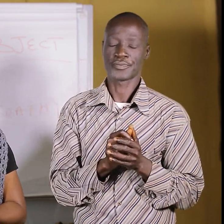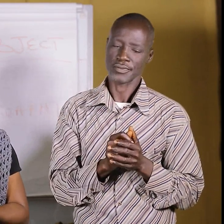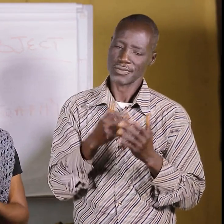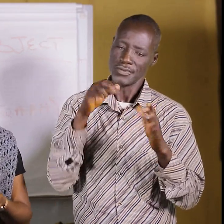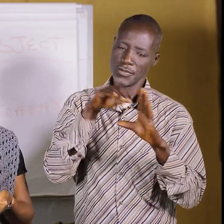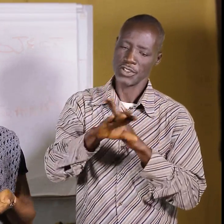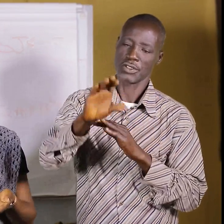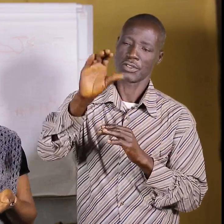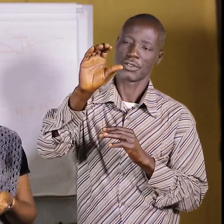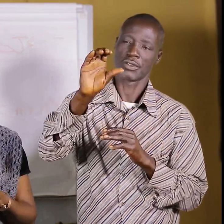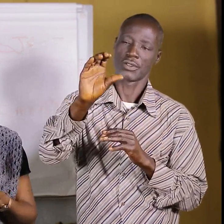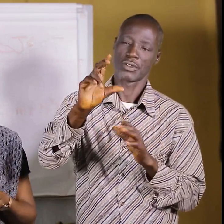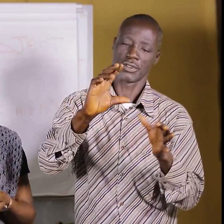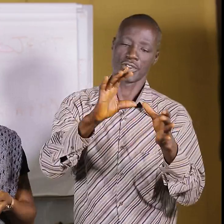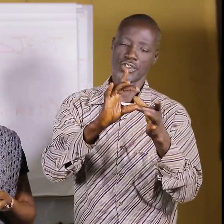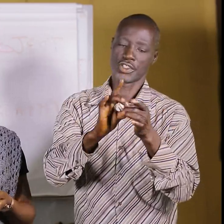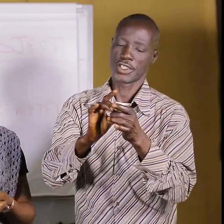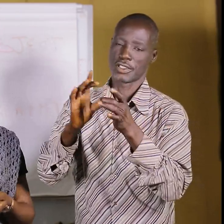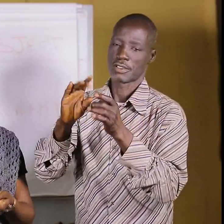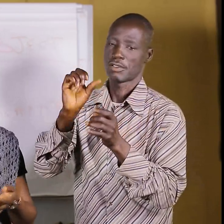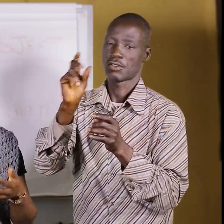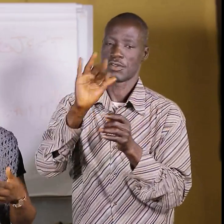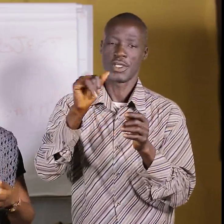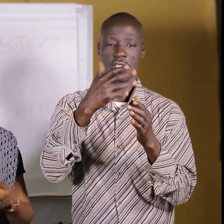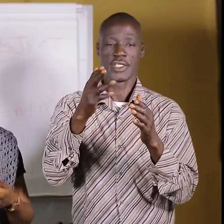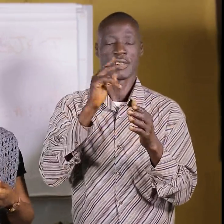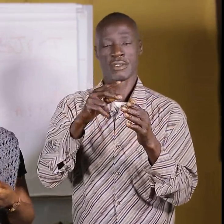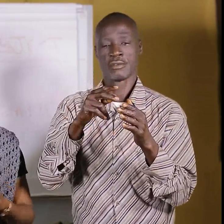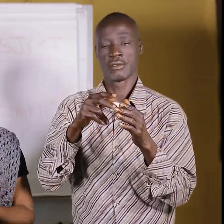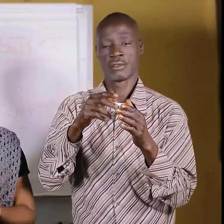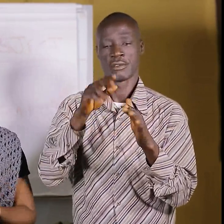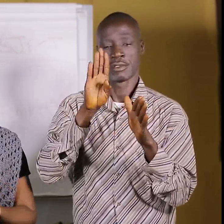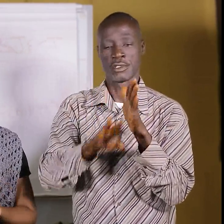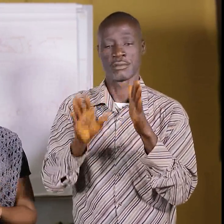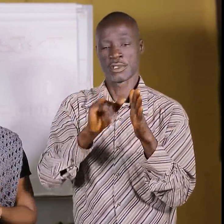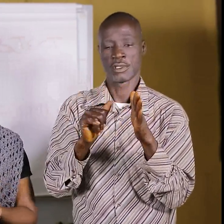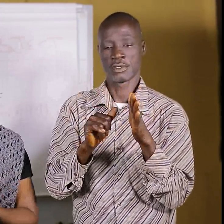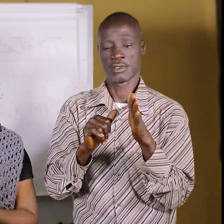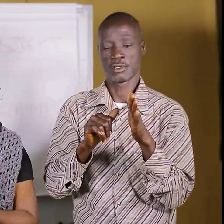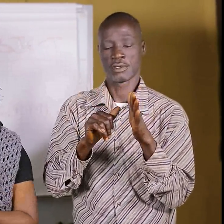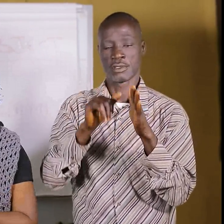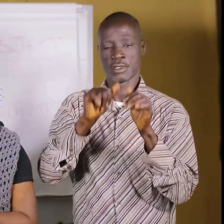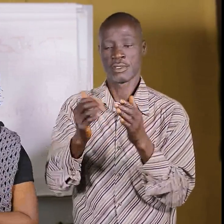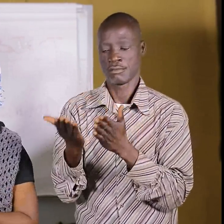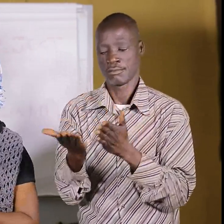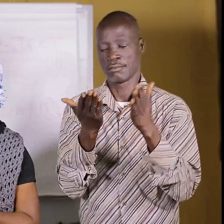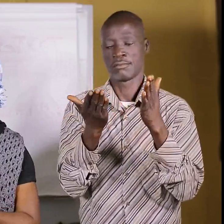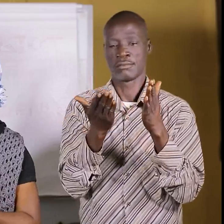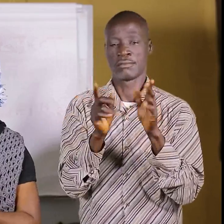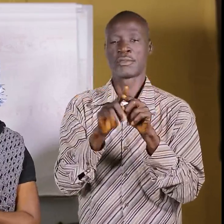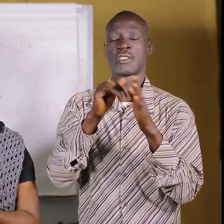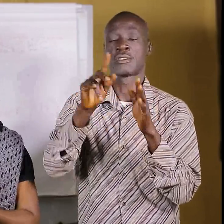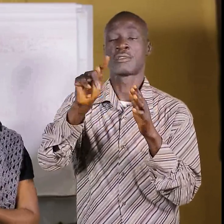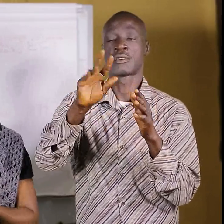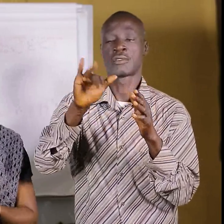although our instruments are cheap and they're quite heavy to carry around, but in traverse surveying